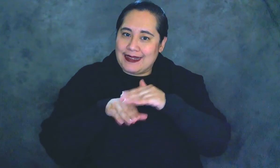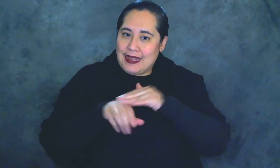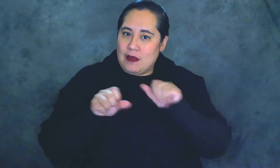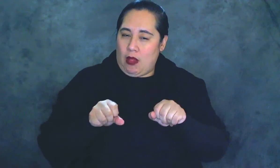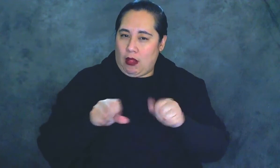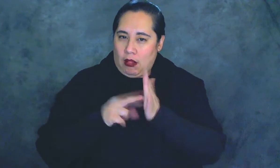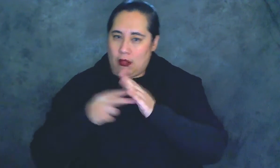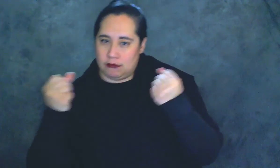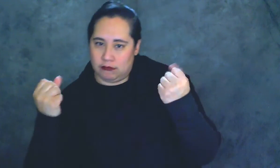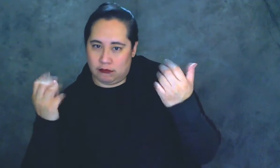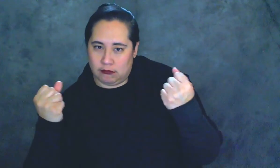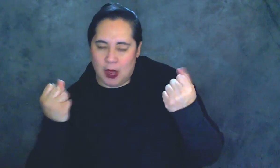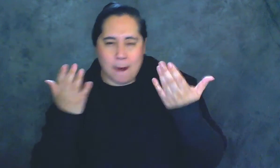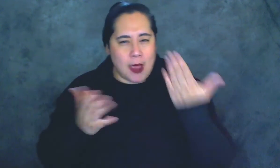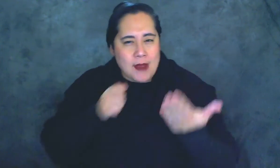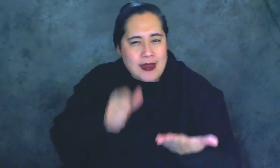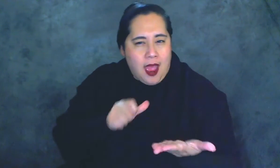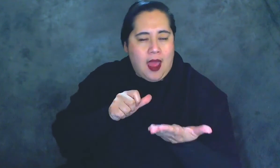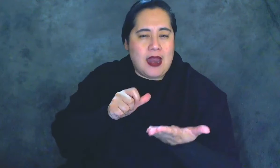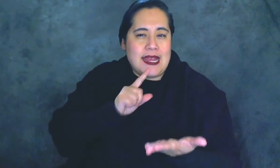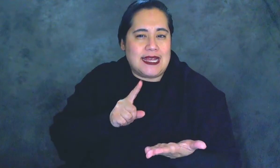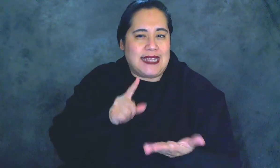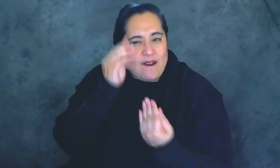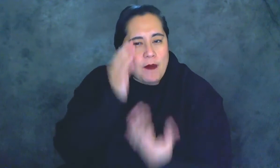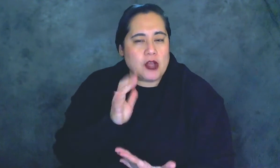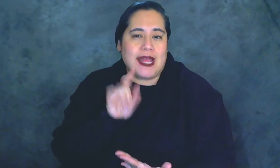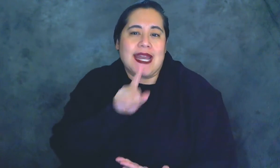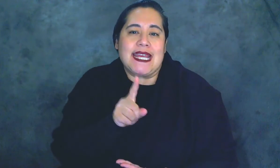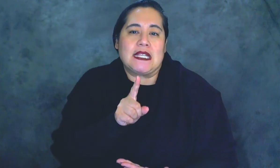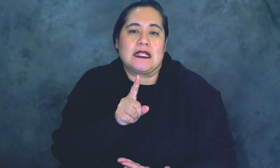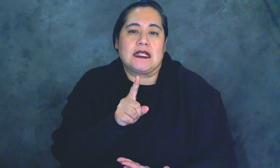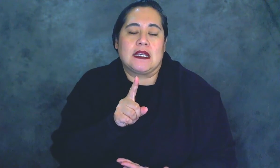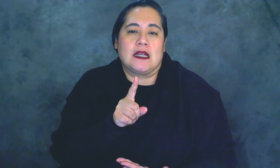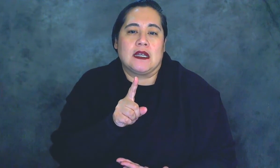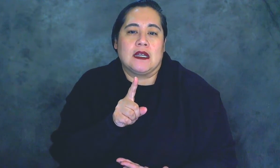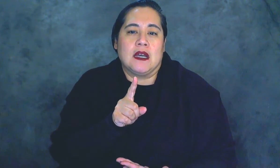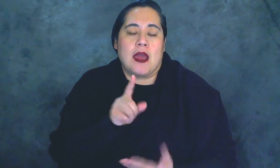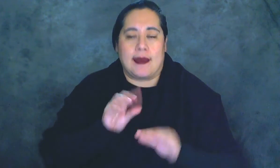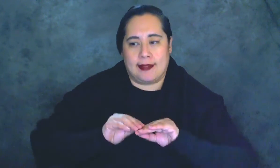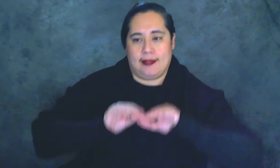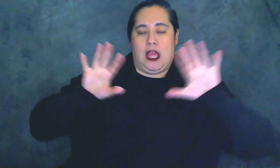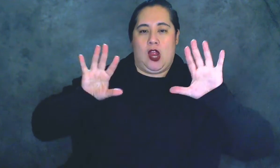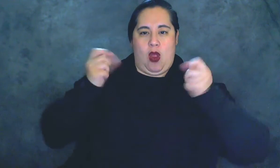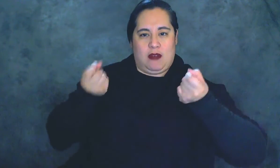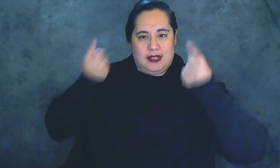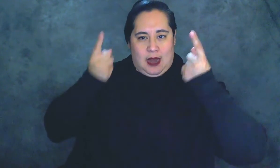may not be information that arrives to them in a clear and understandable way, so not in